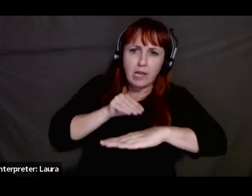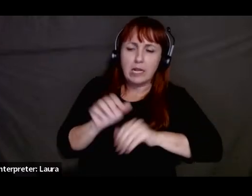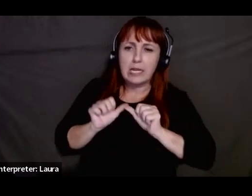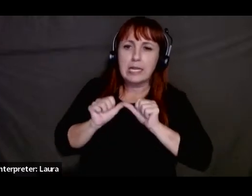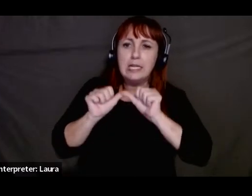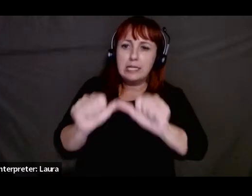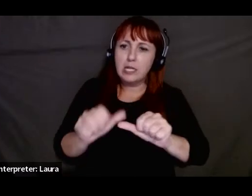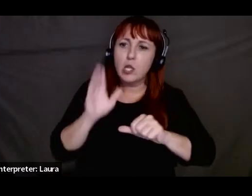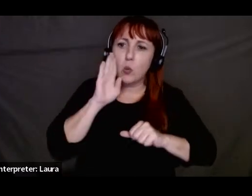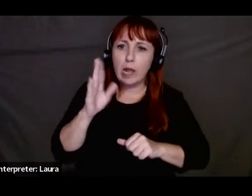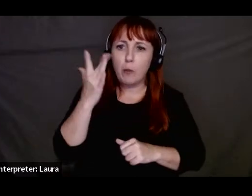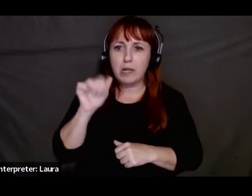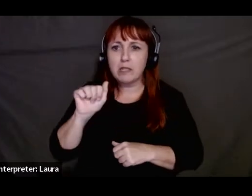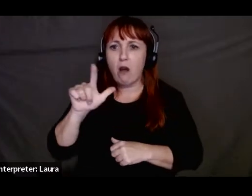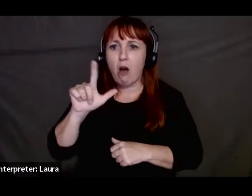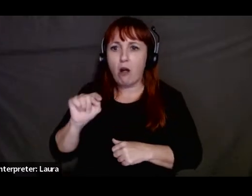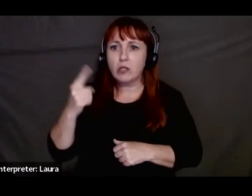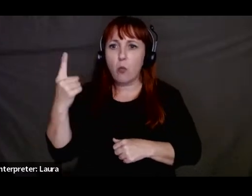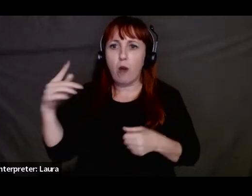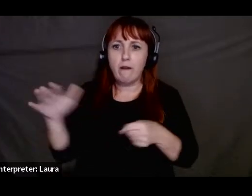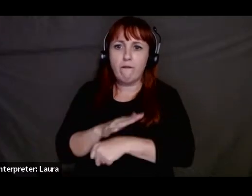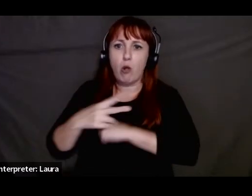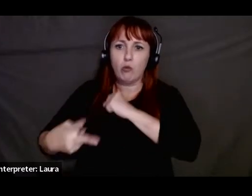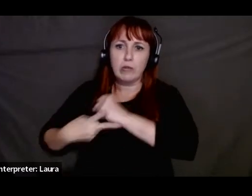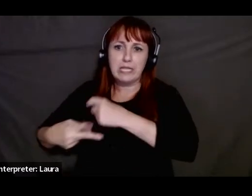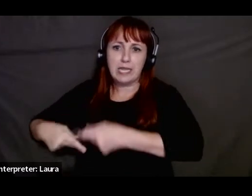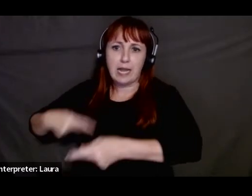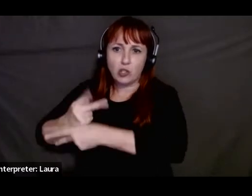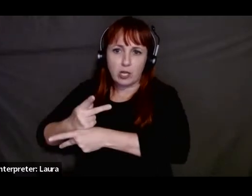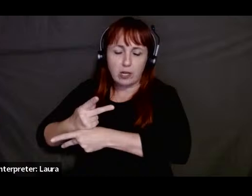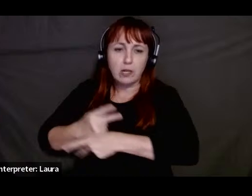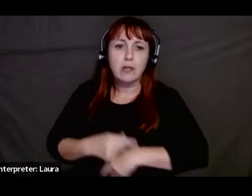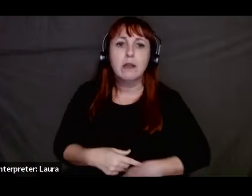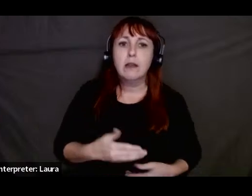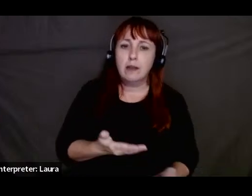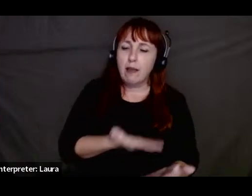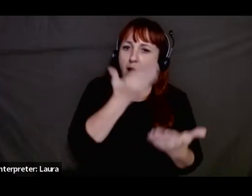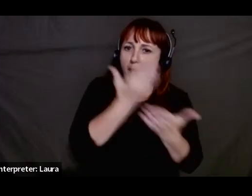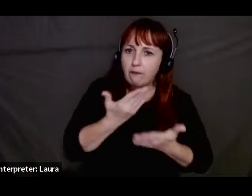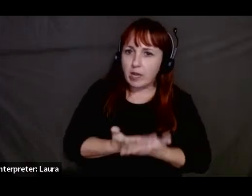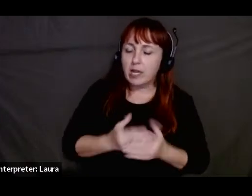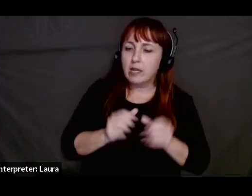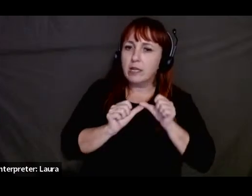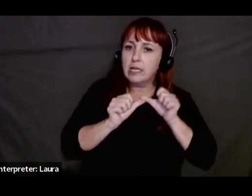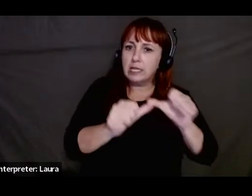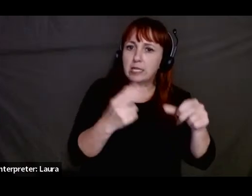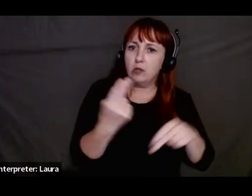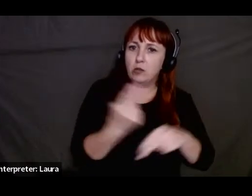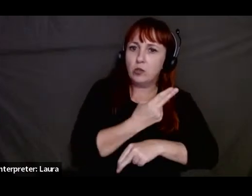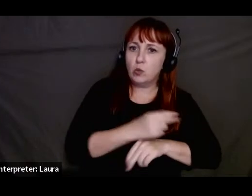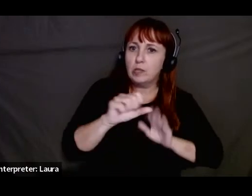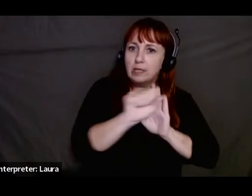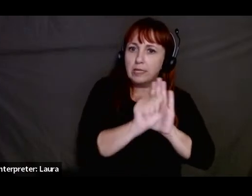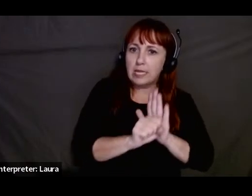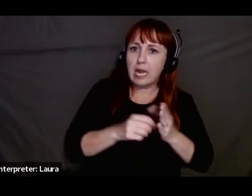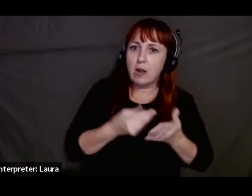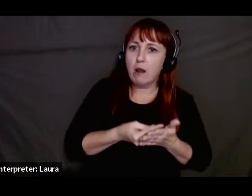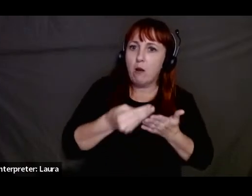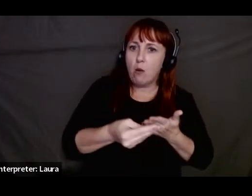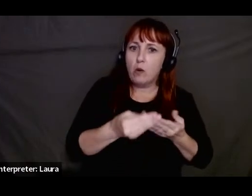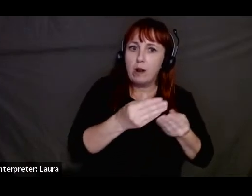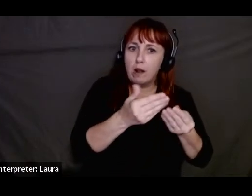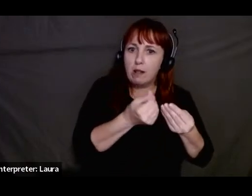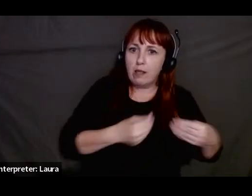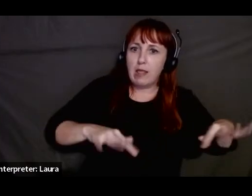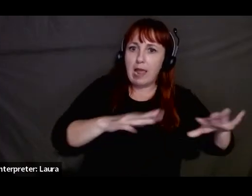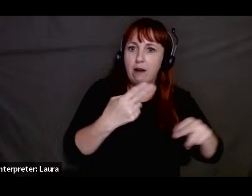of alternative one, full retention. It is evident that continuing to use the state-owned land by the US